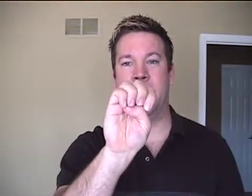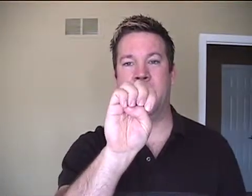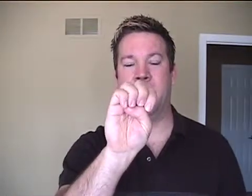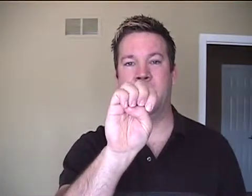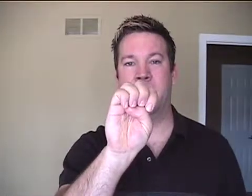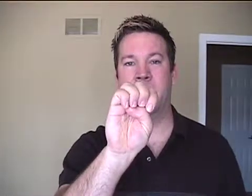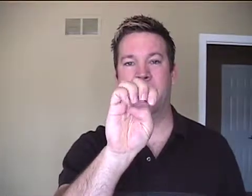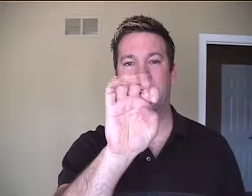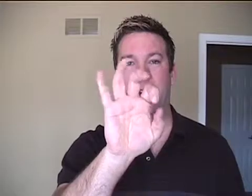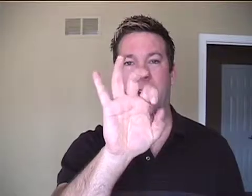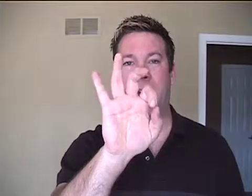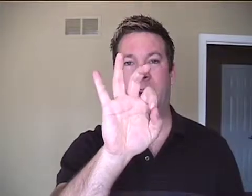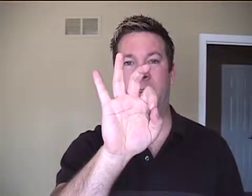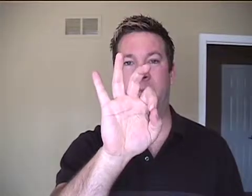E. F.